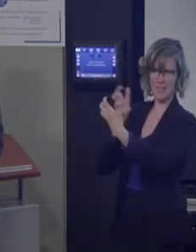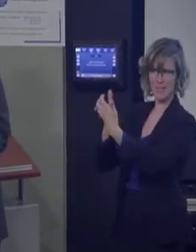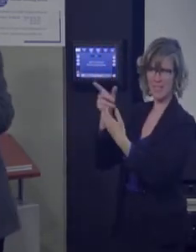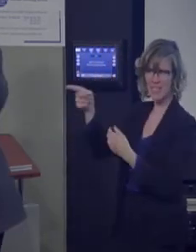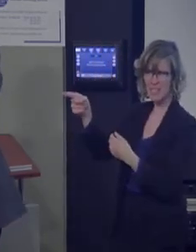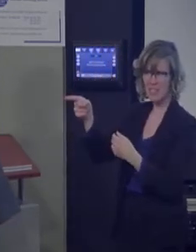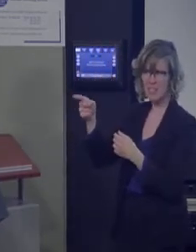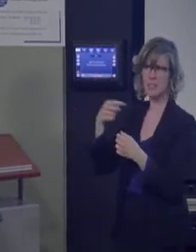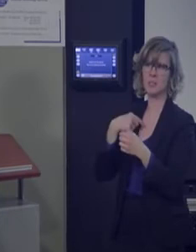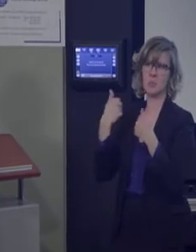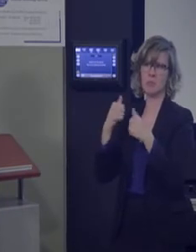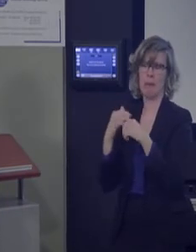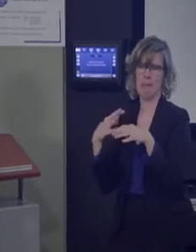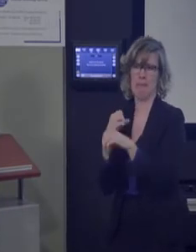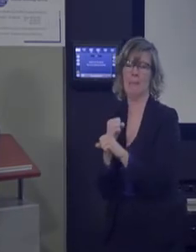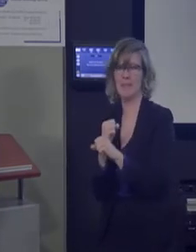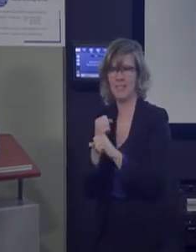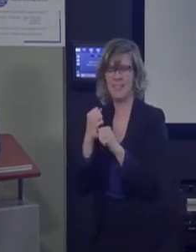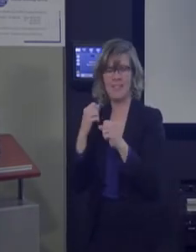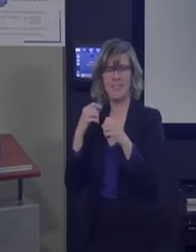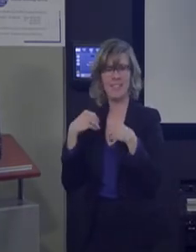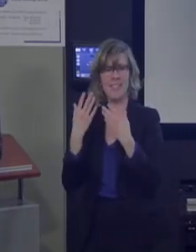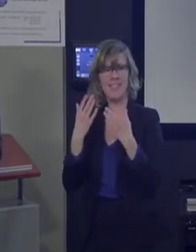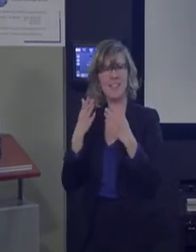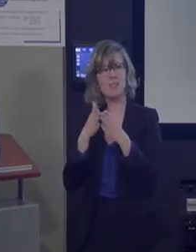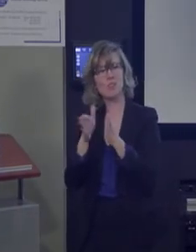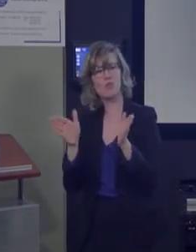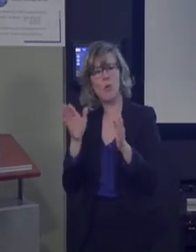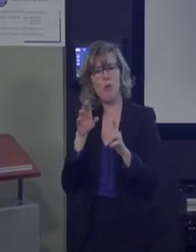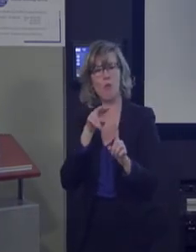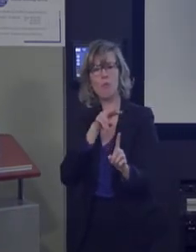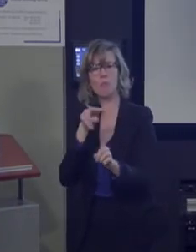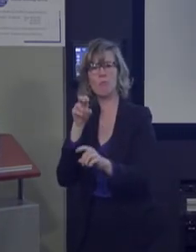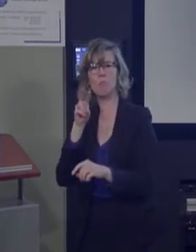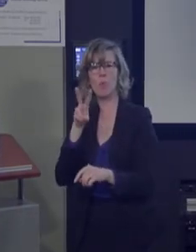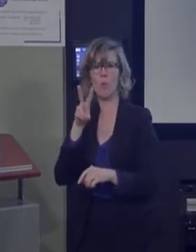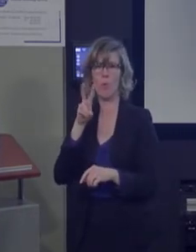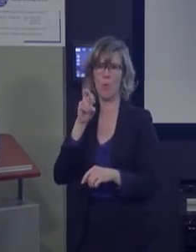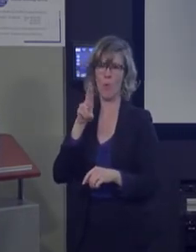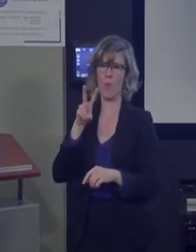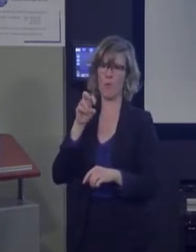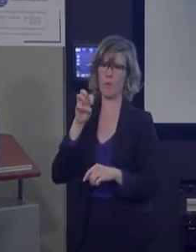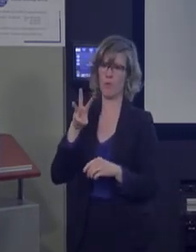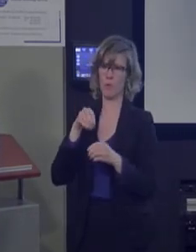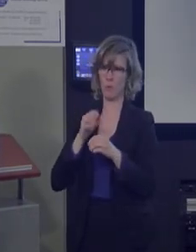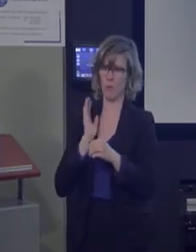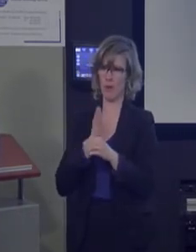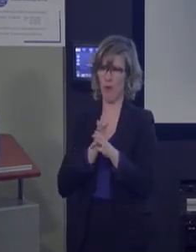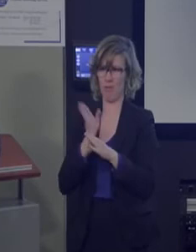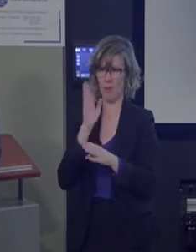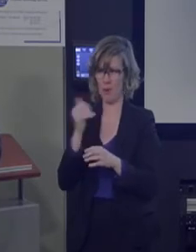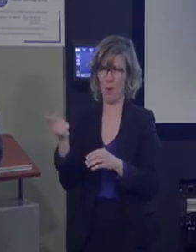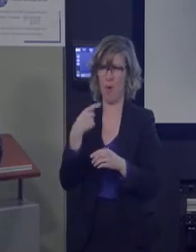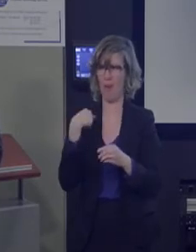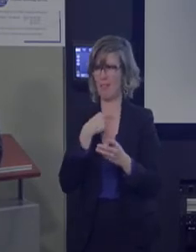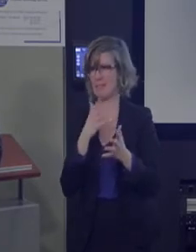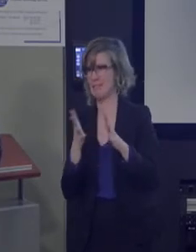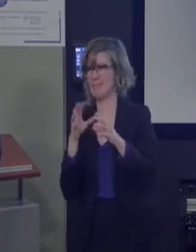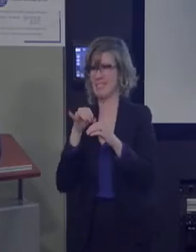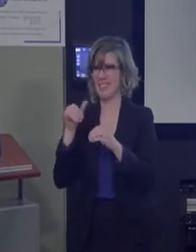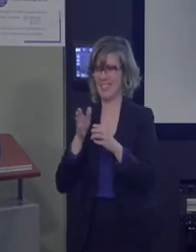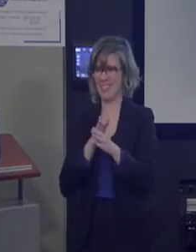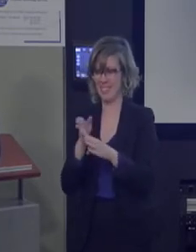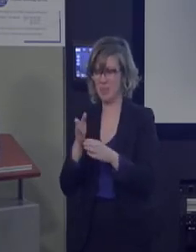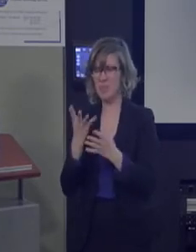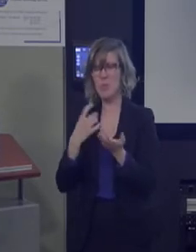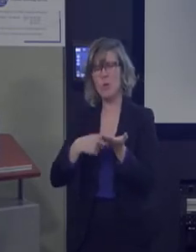of intellectual overview of the field that we are all struggling in. And I want to talk about this book called Pasteur's